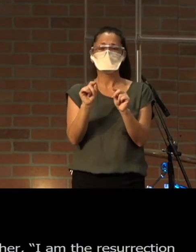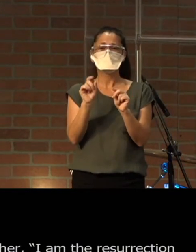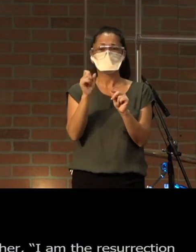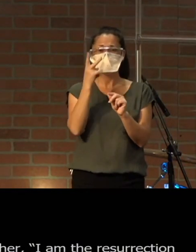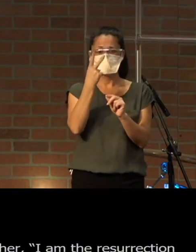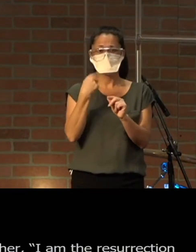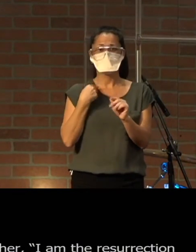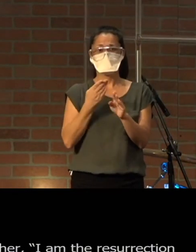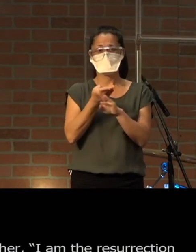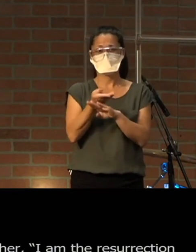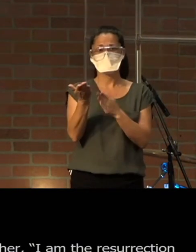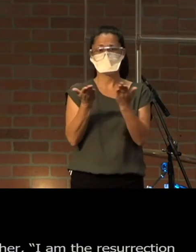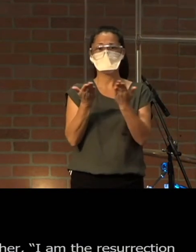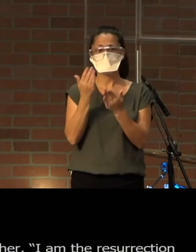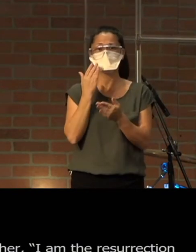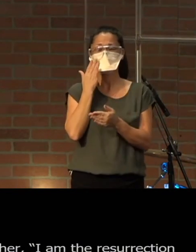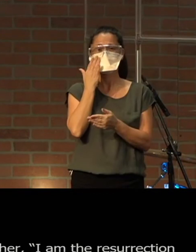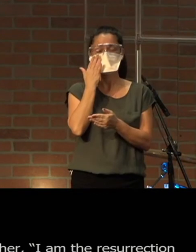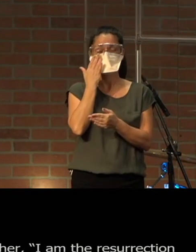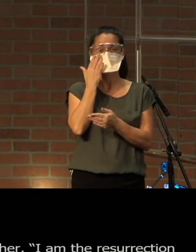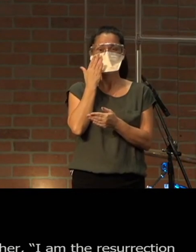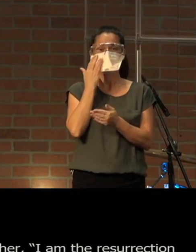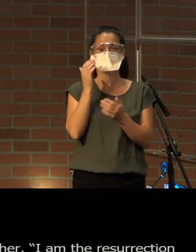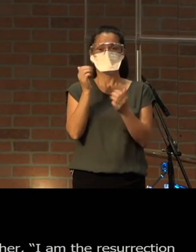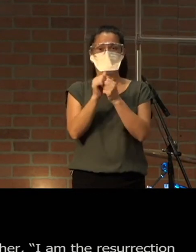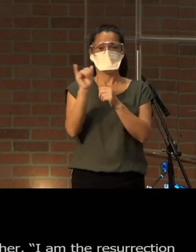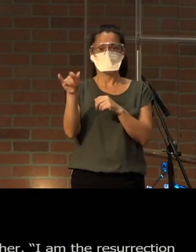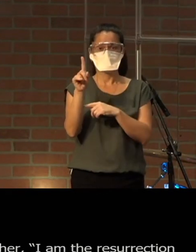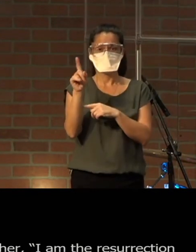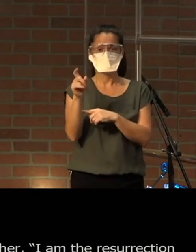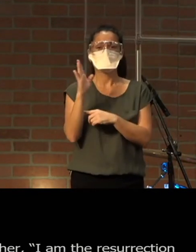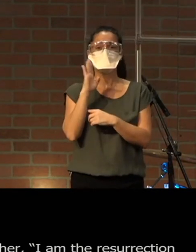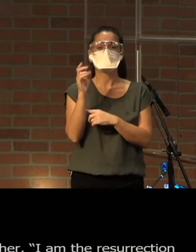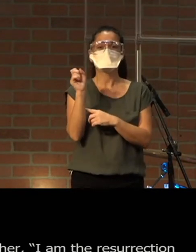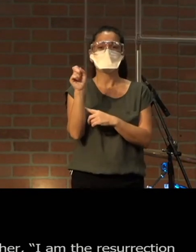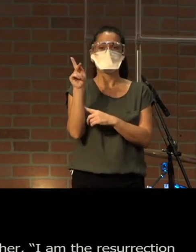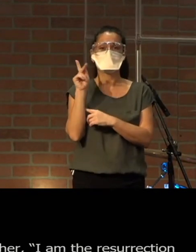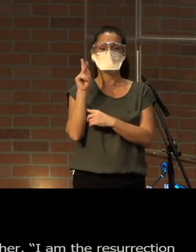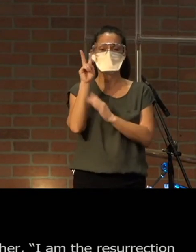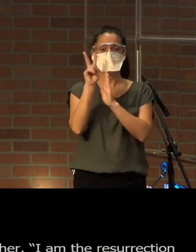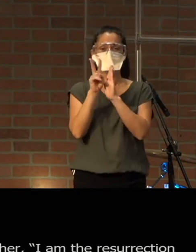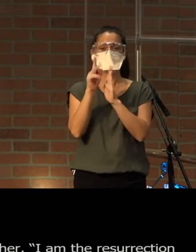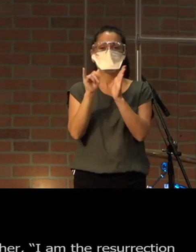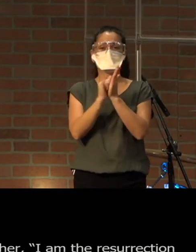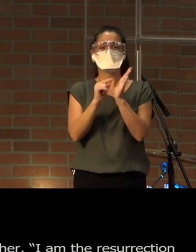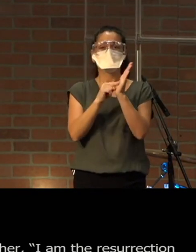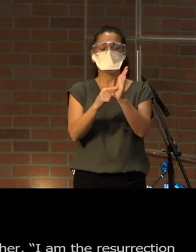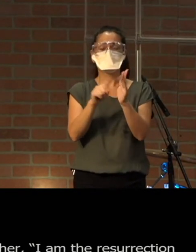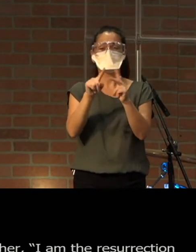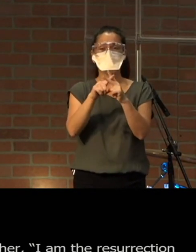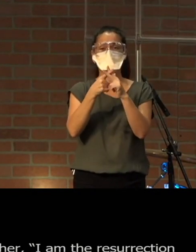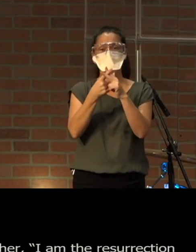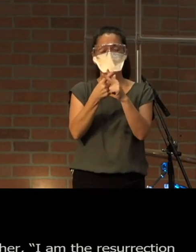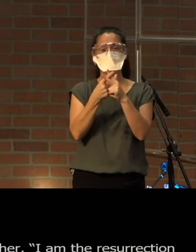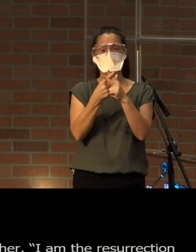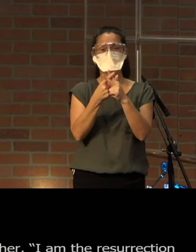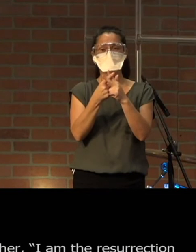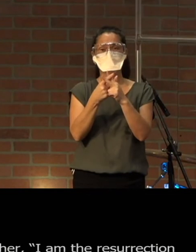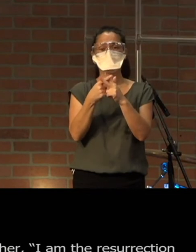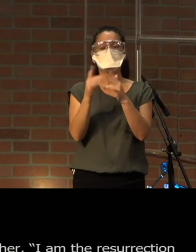after service. And so with that question, I want to go back to the video that I showed at the beginning of